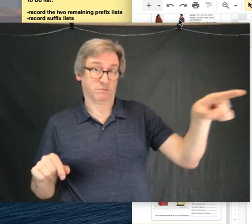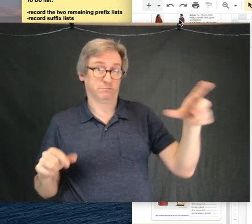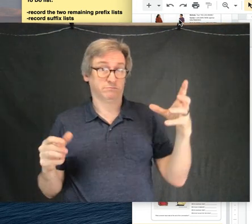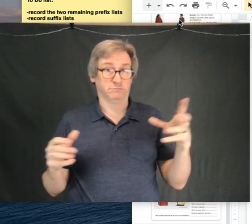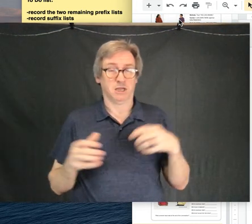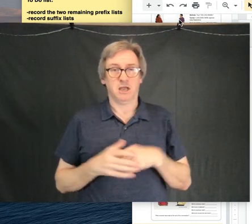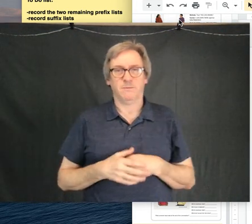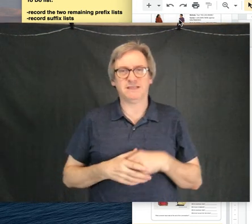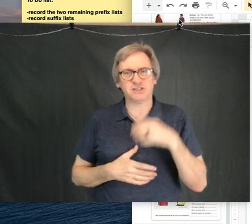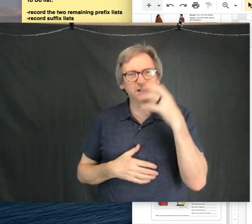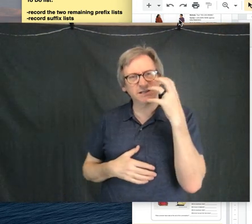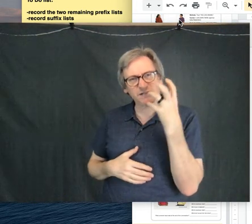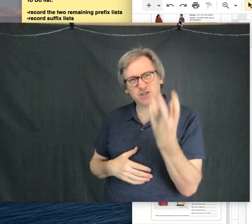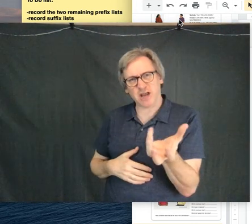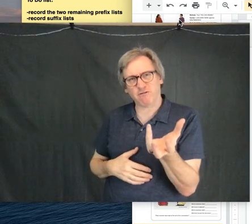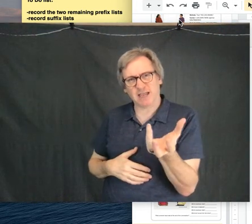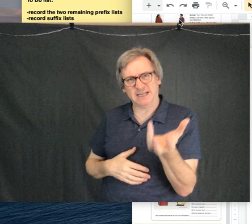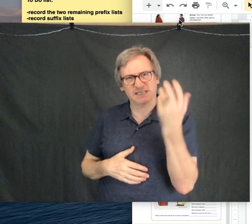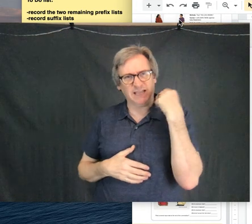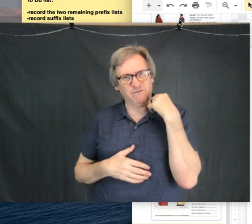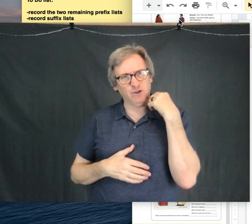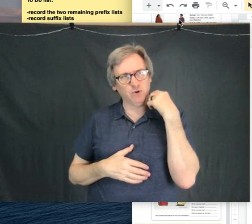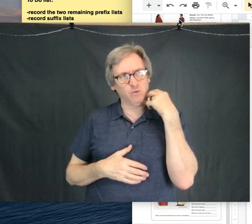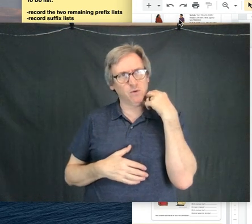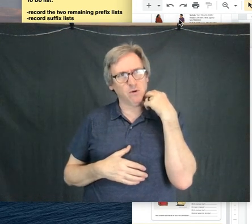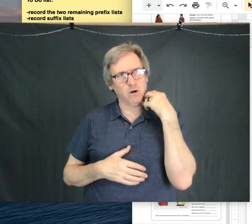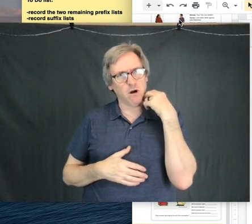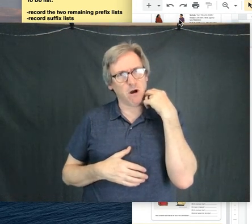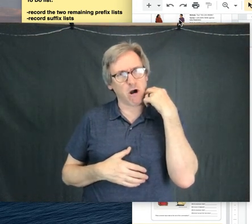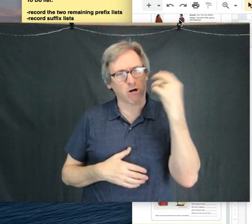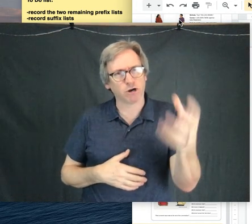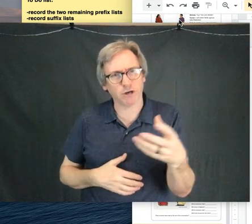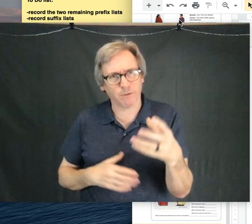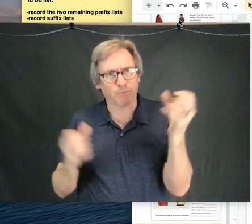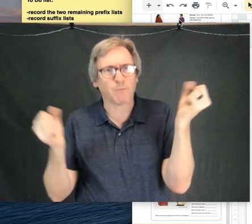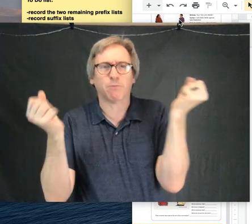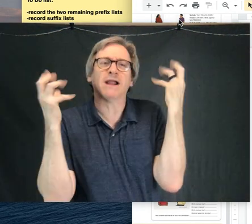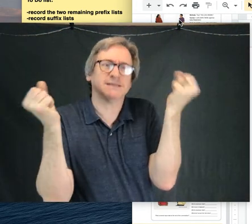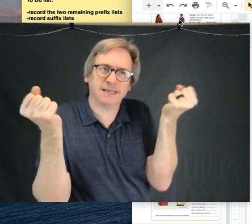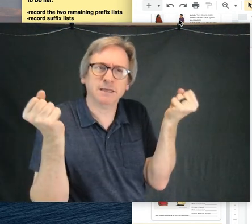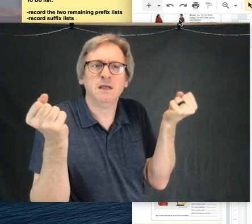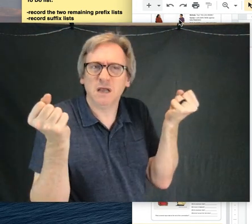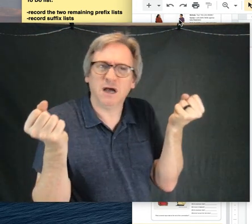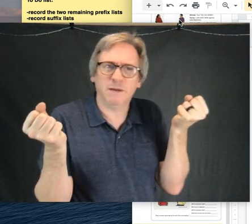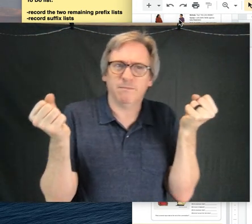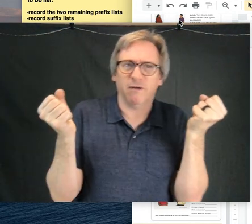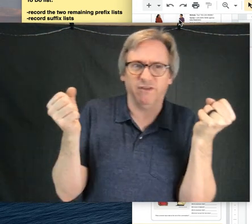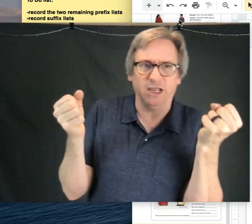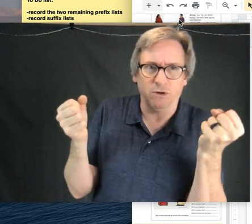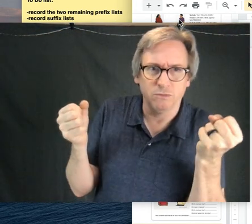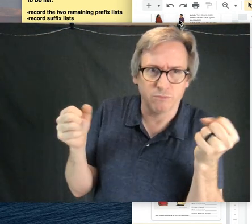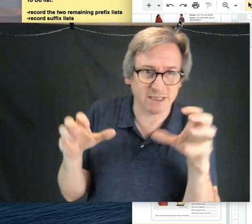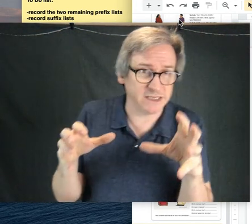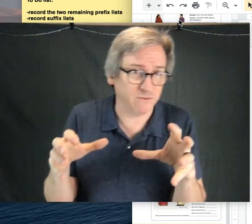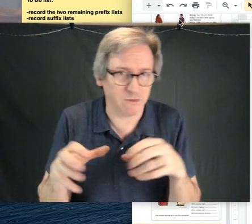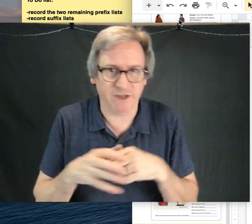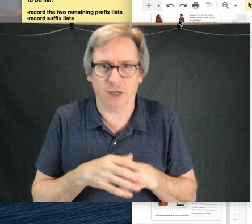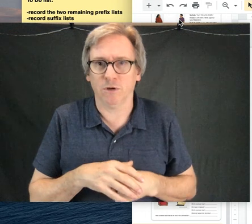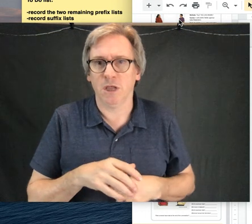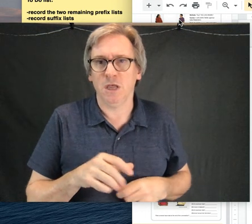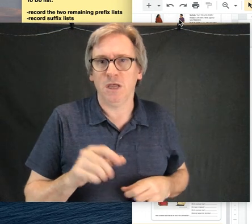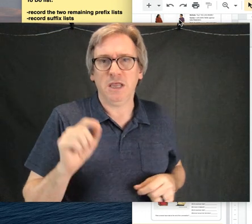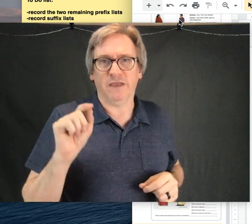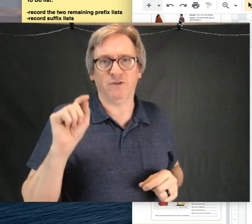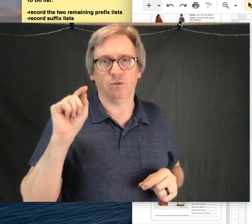far. But this just gives a general idea. If you are going to practicing practicing for a